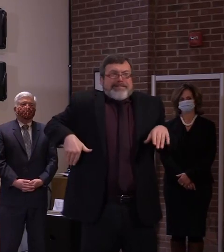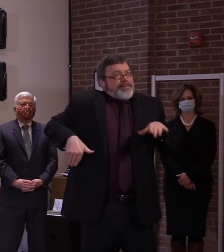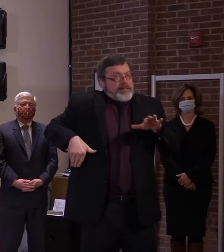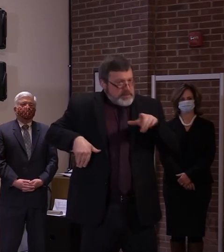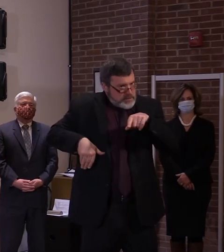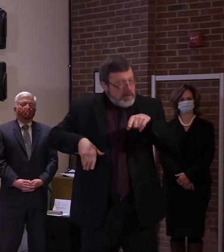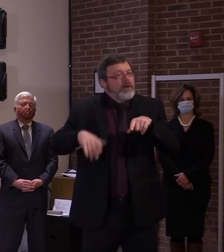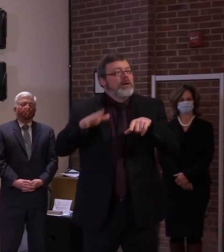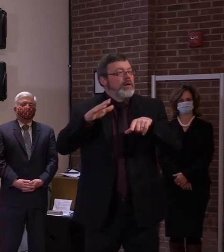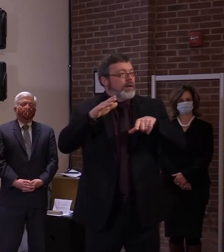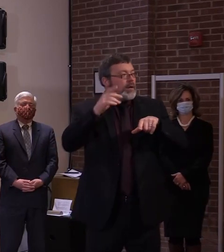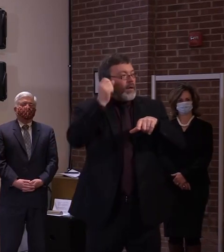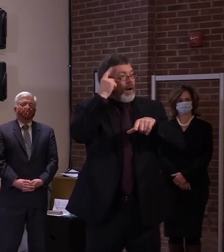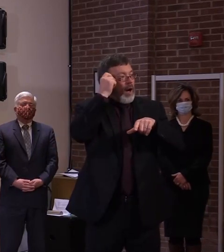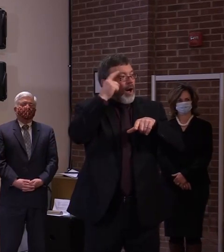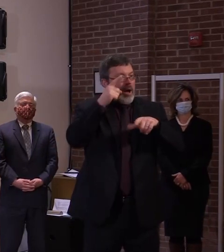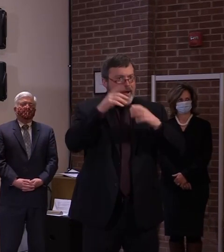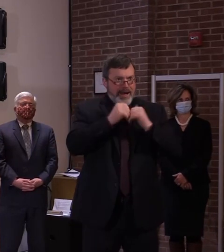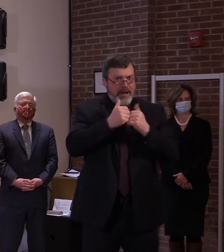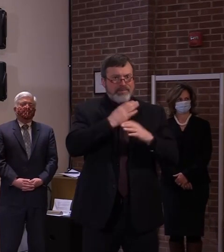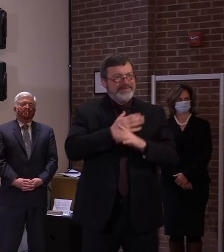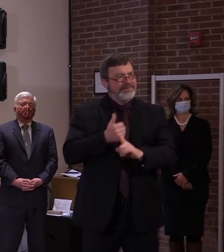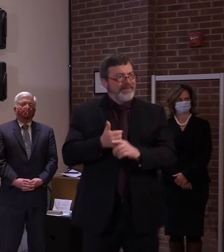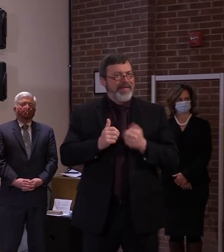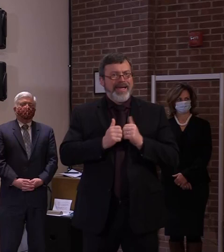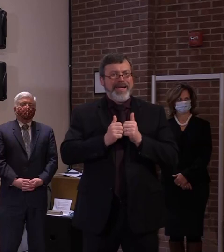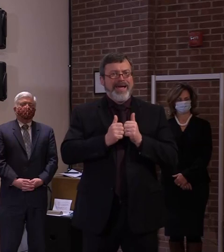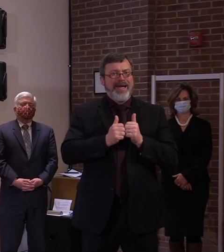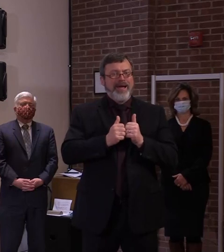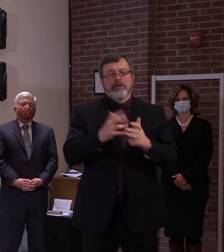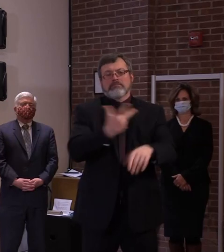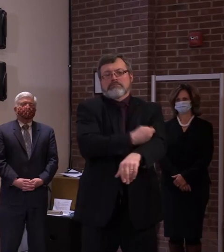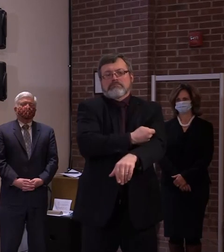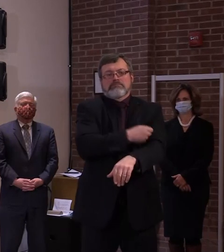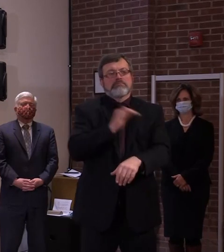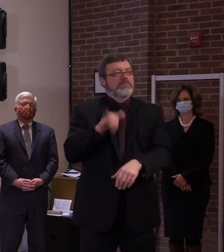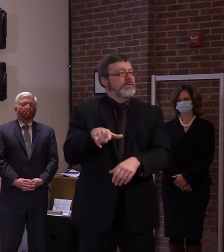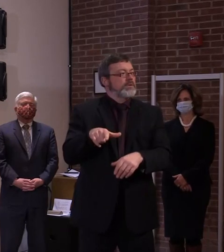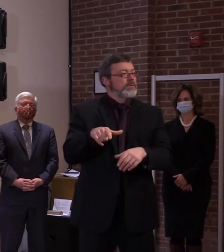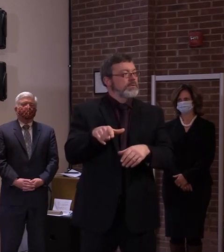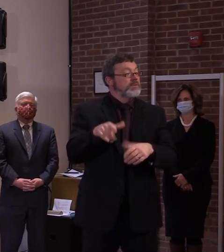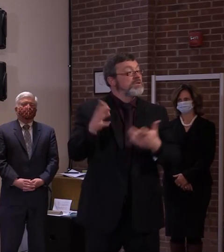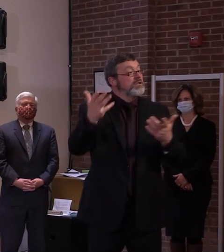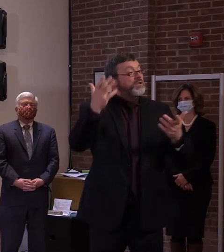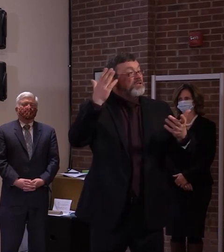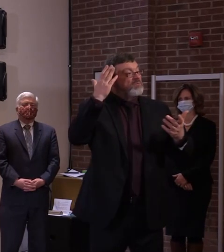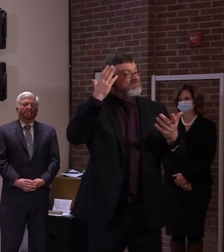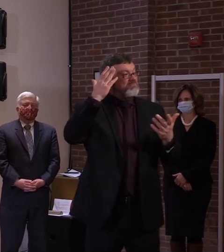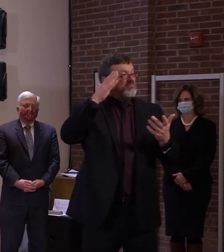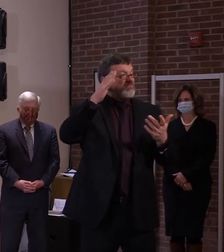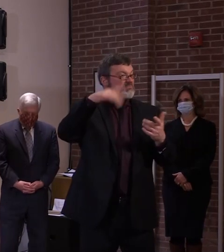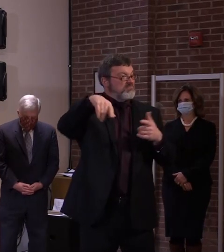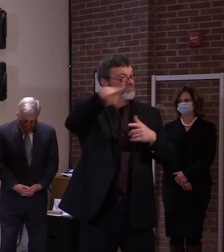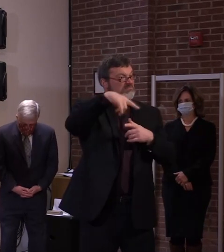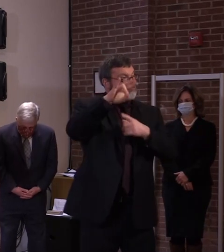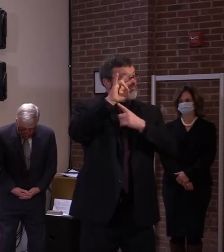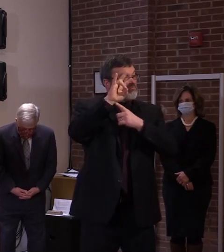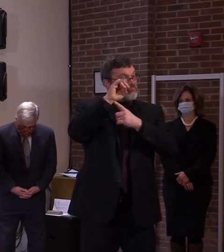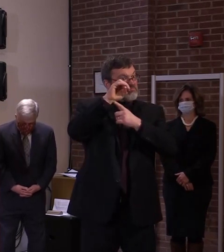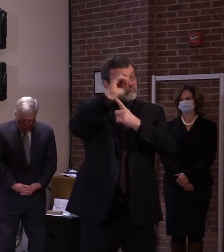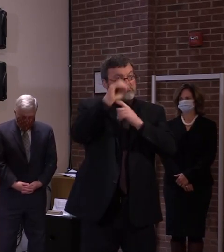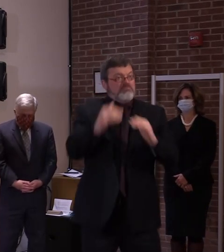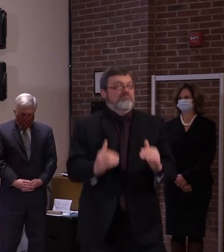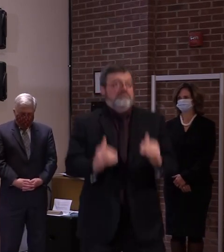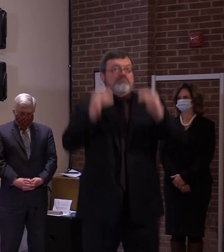a preventive. It may provide over a 70% reduction in risk of developing symptomatic